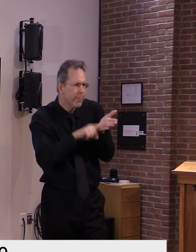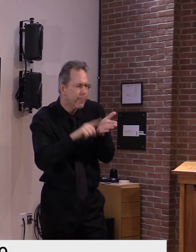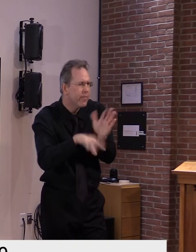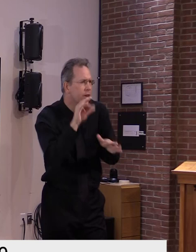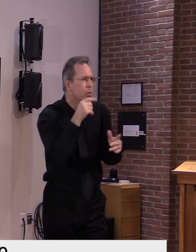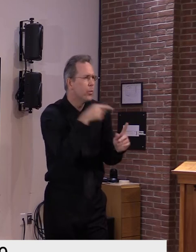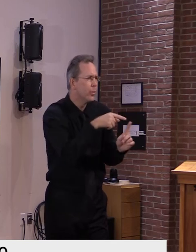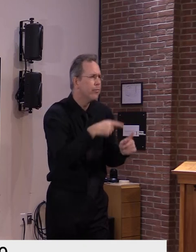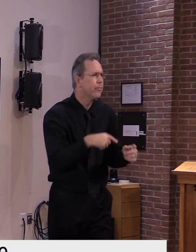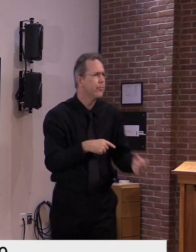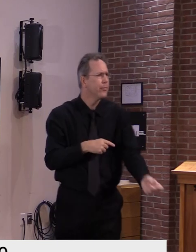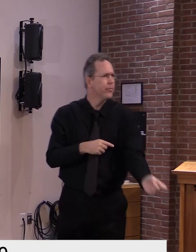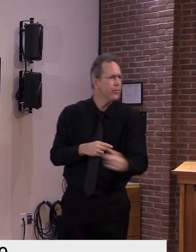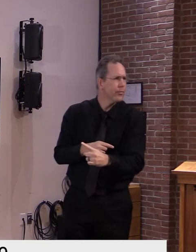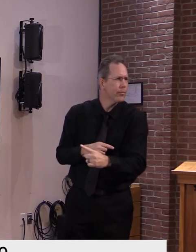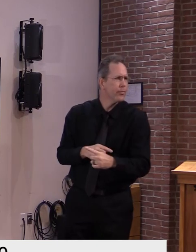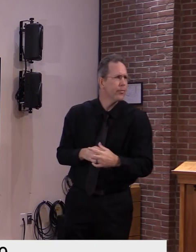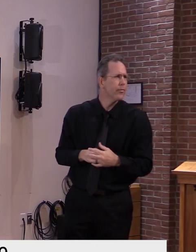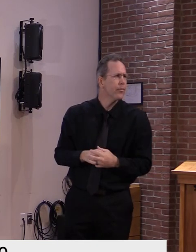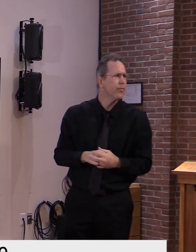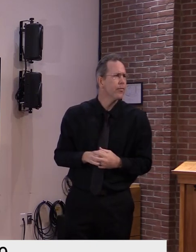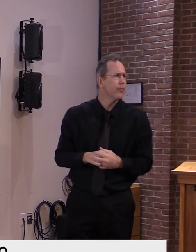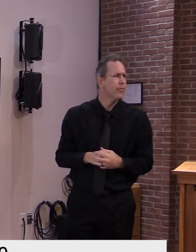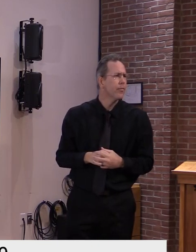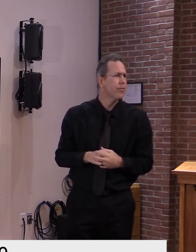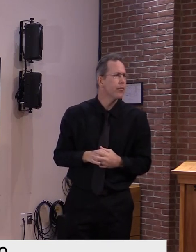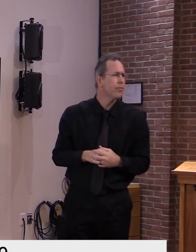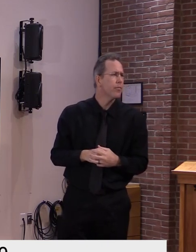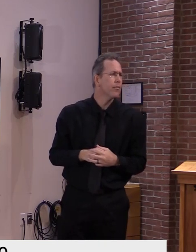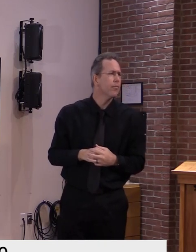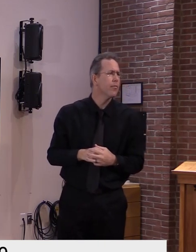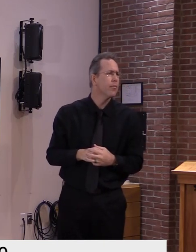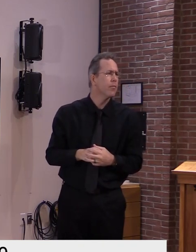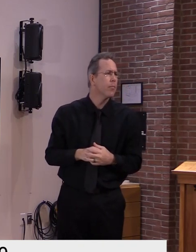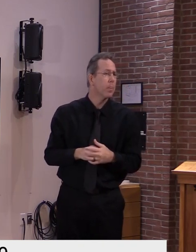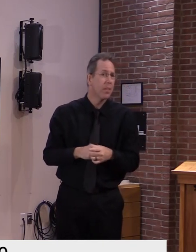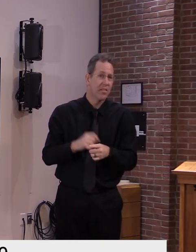the contacts from a positive case for the contact tracing process?